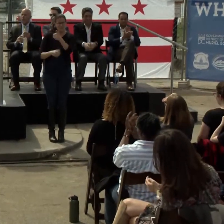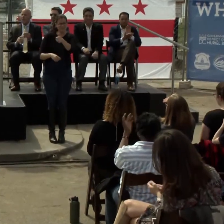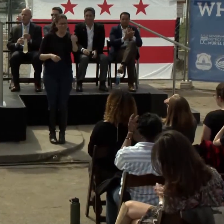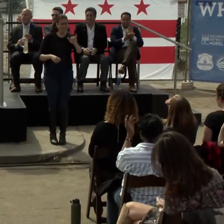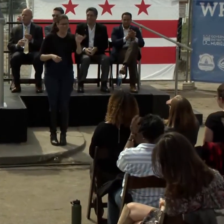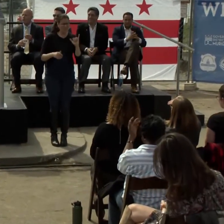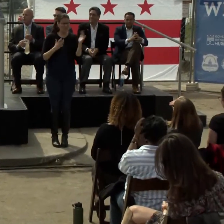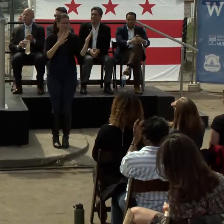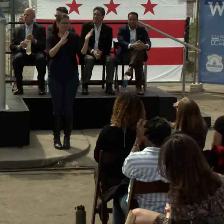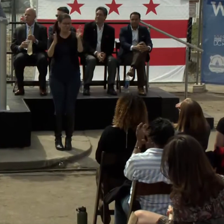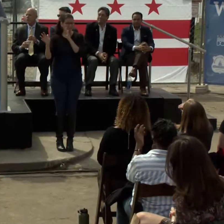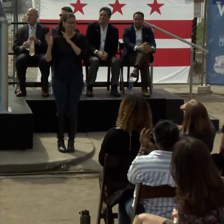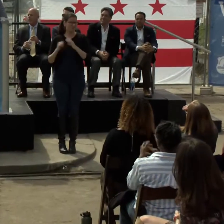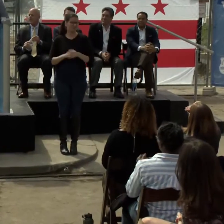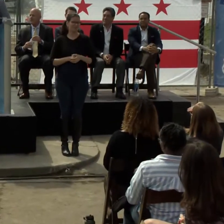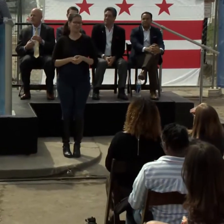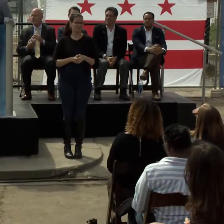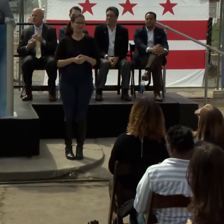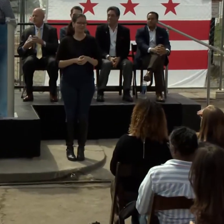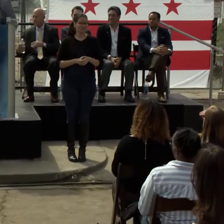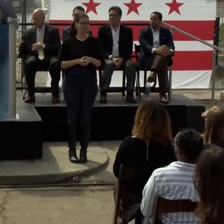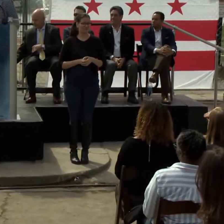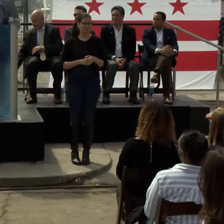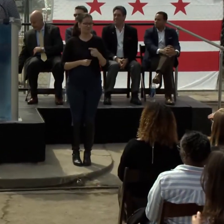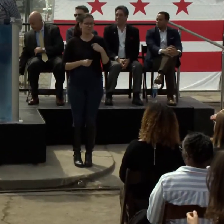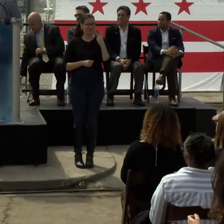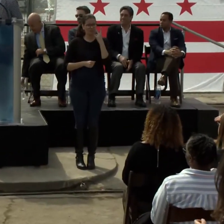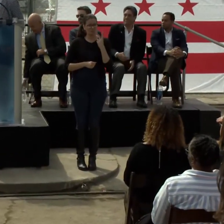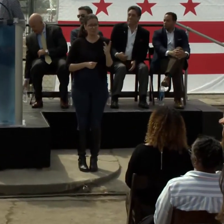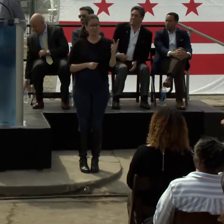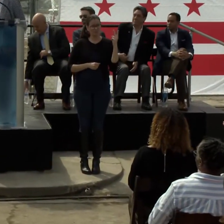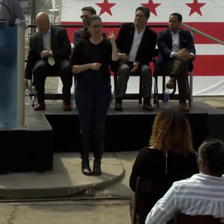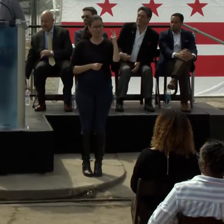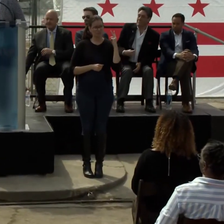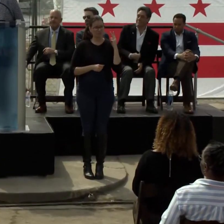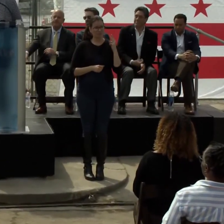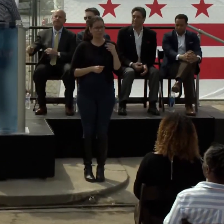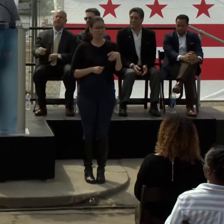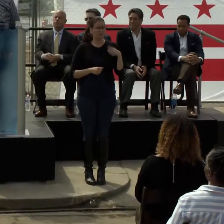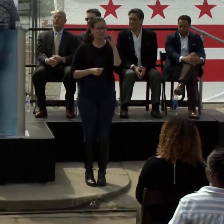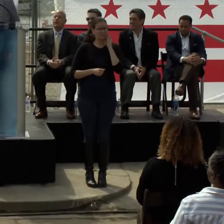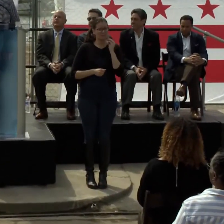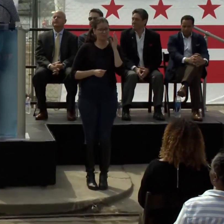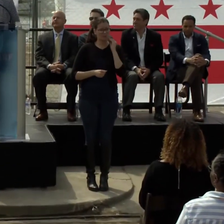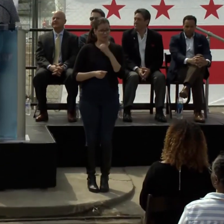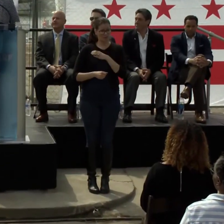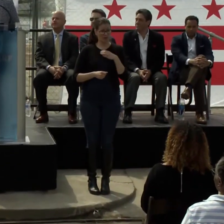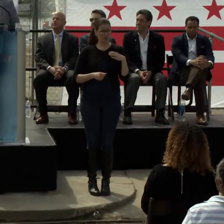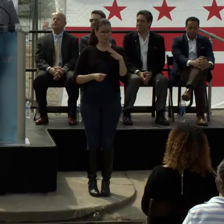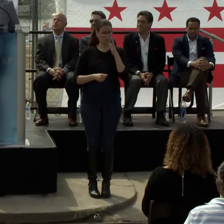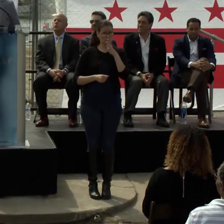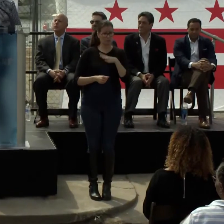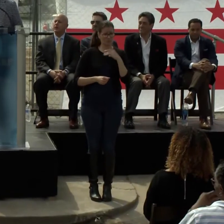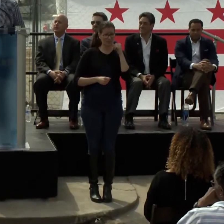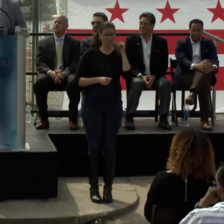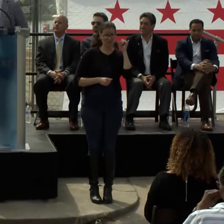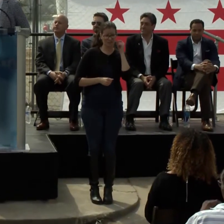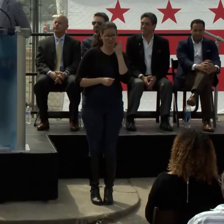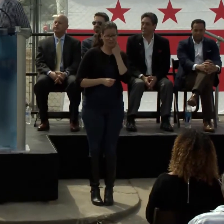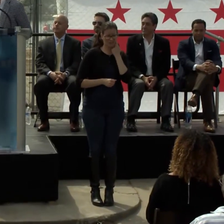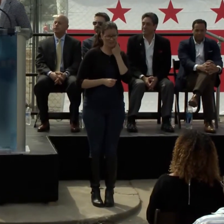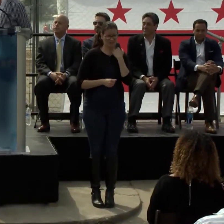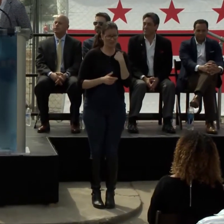was just thinking back, and I had this experience with the Congresswoman yesterday. I just congratulated